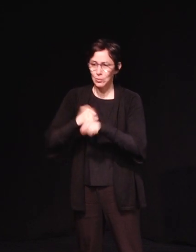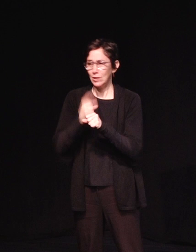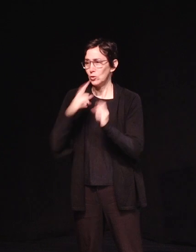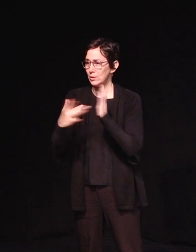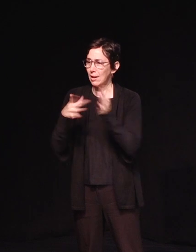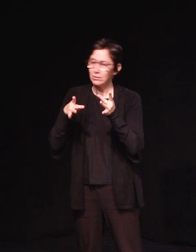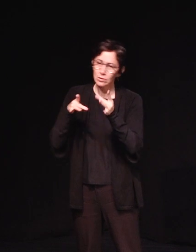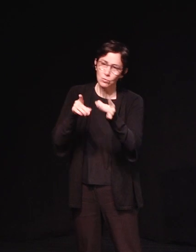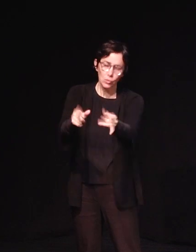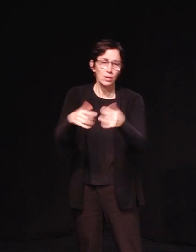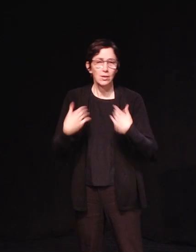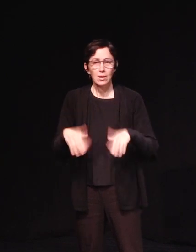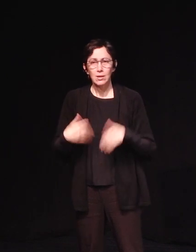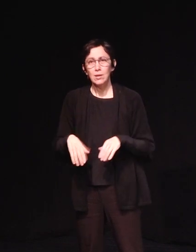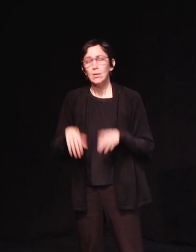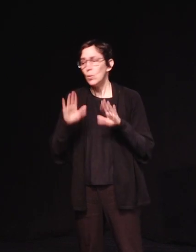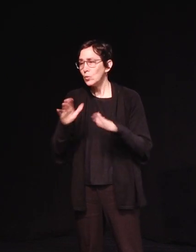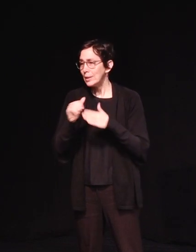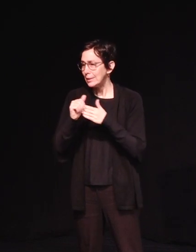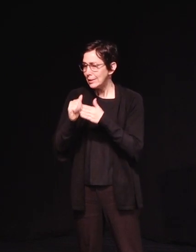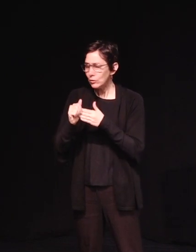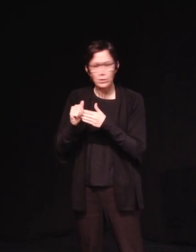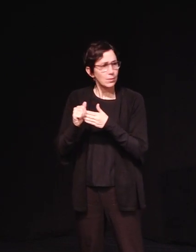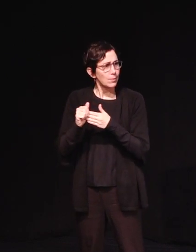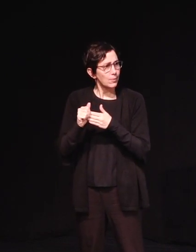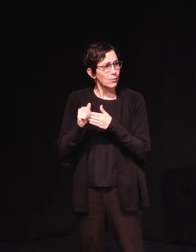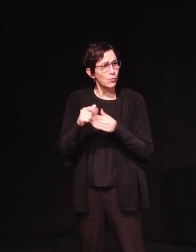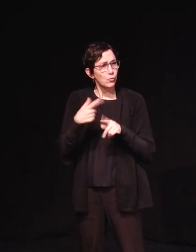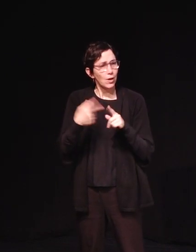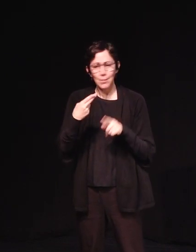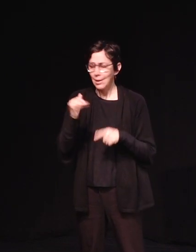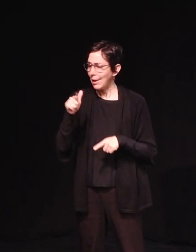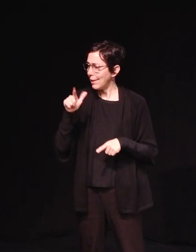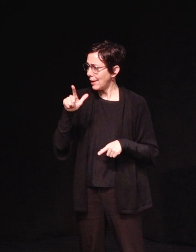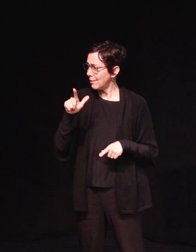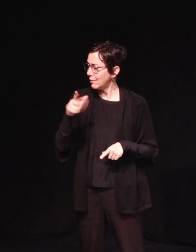beyond with some leadership from Hillel Hyman, I think, is still here. The